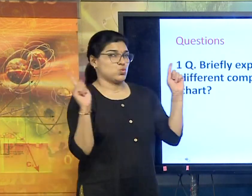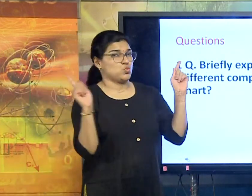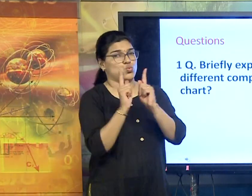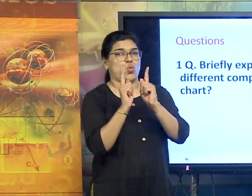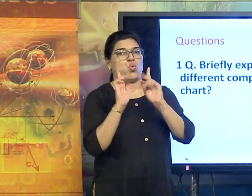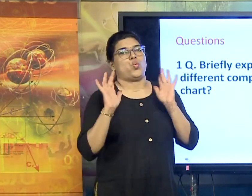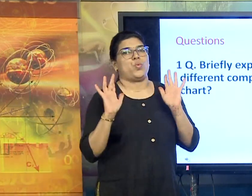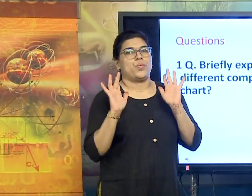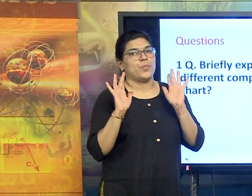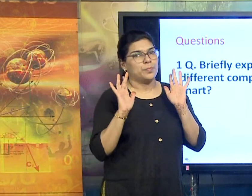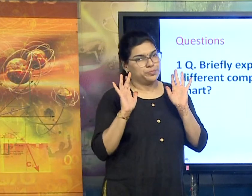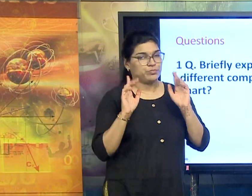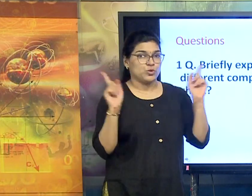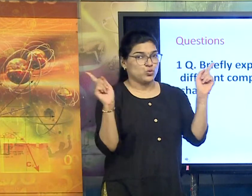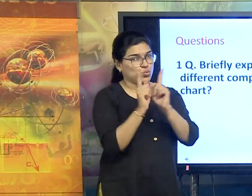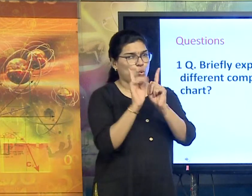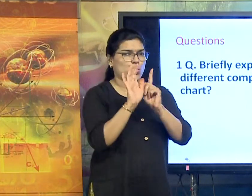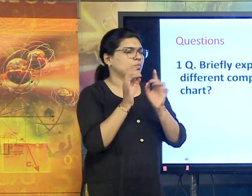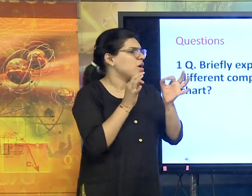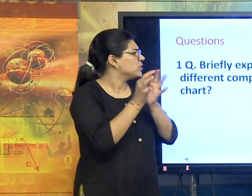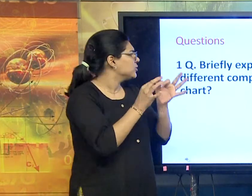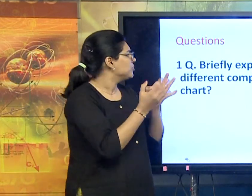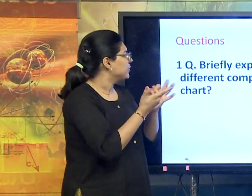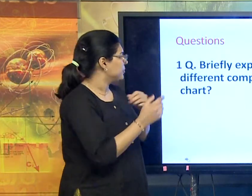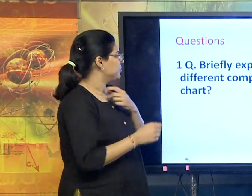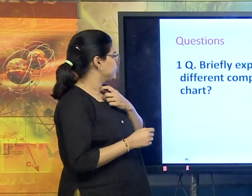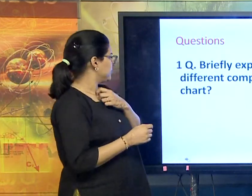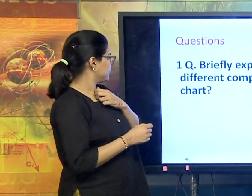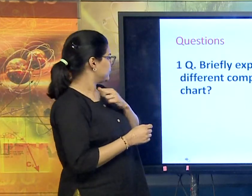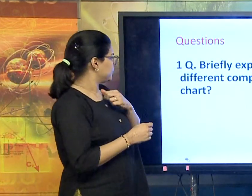This question I will tell you in a brief.